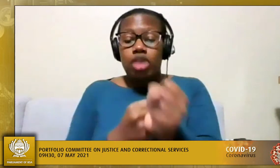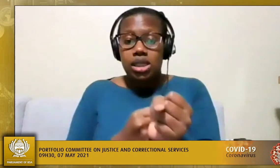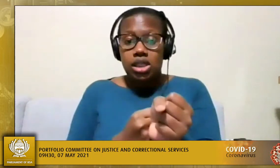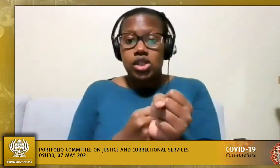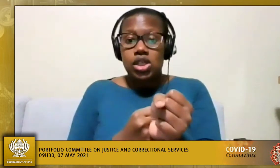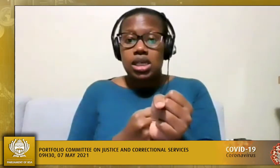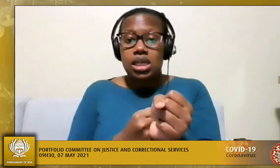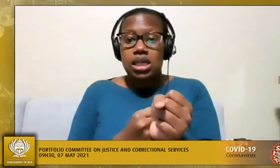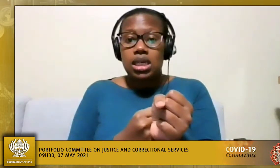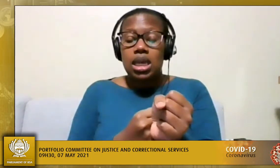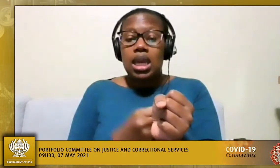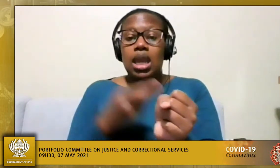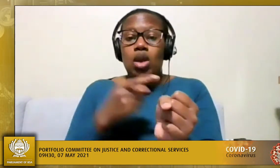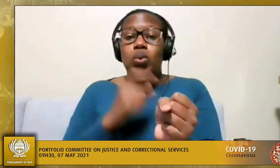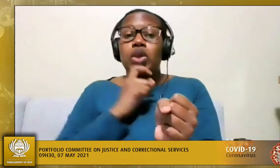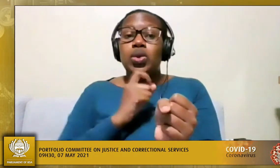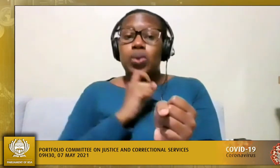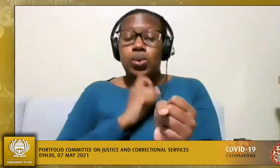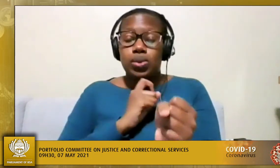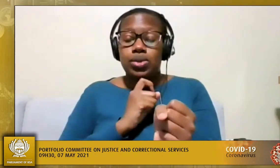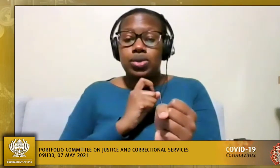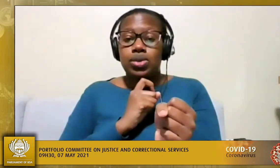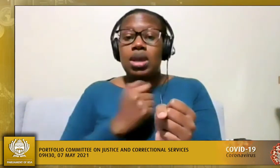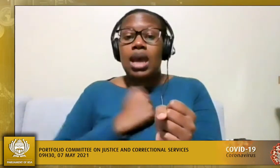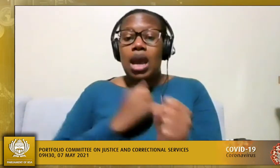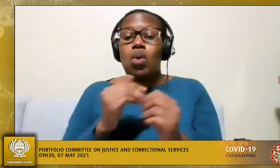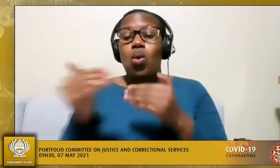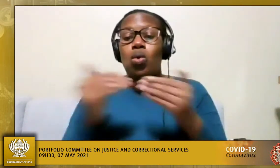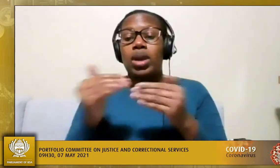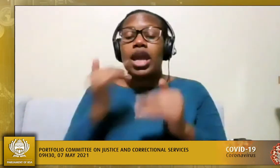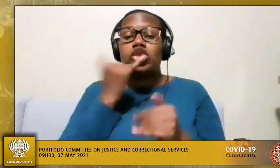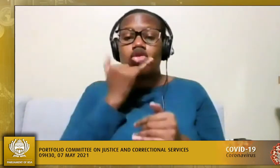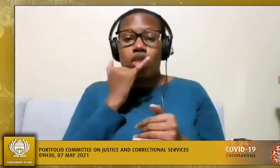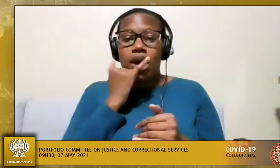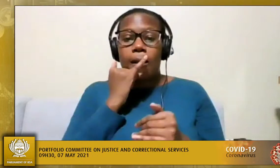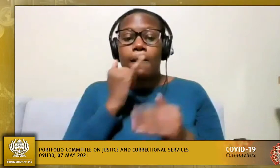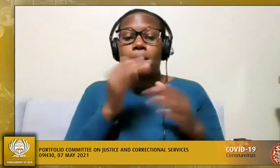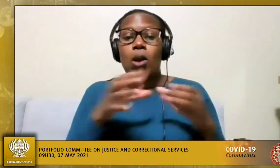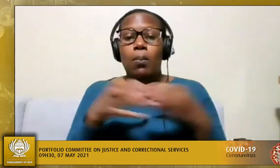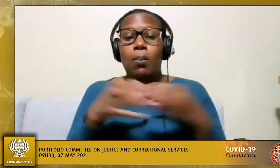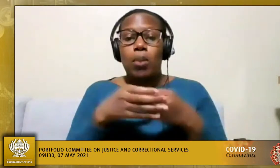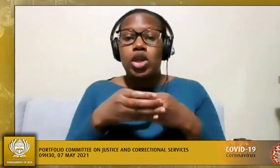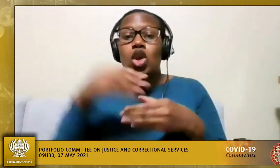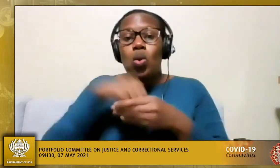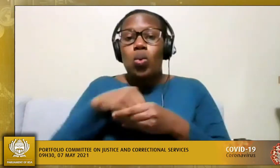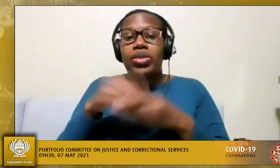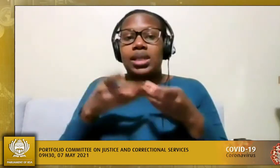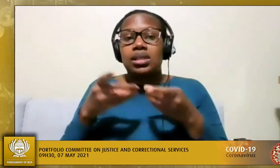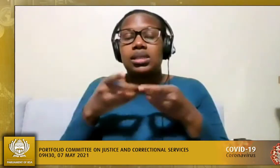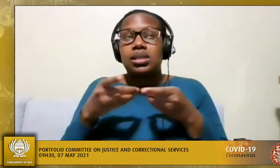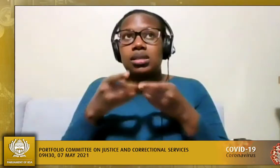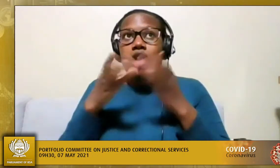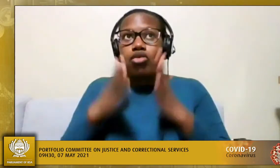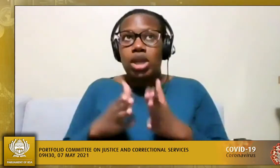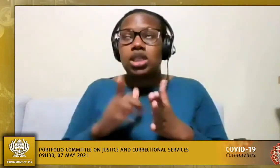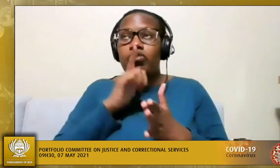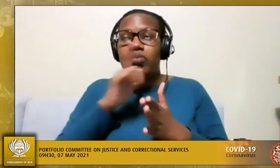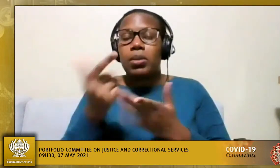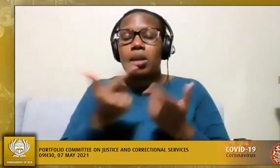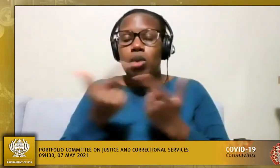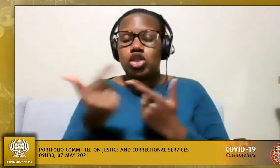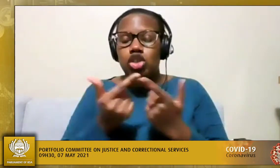our organized crime components within our directors of public prosecutions offices and so we have